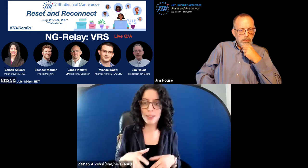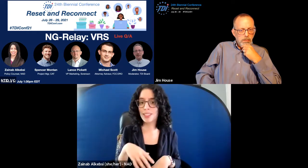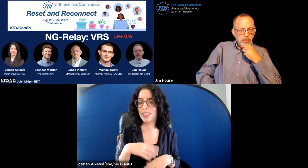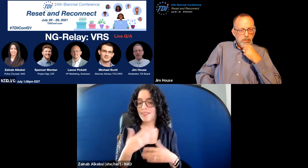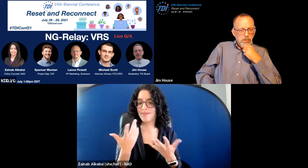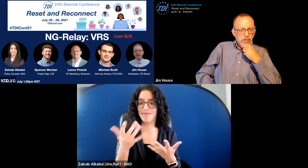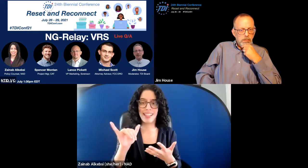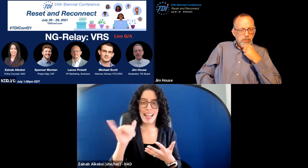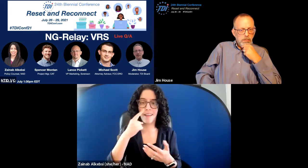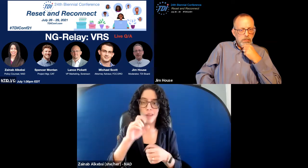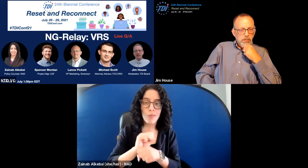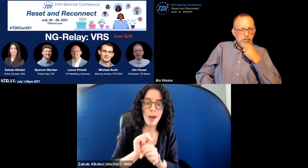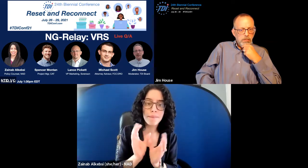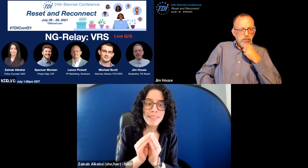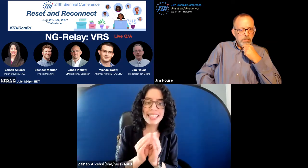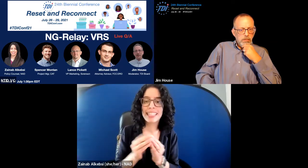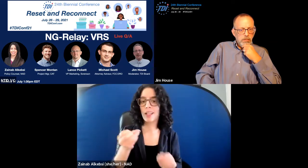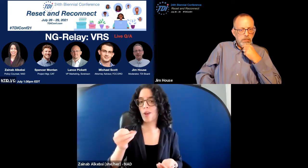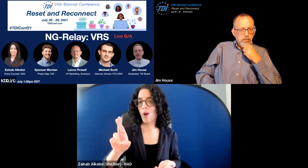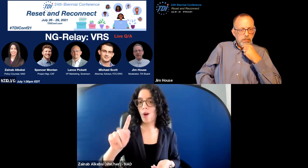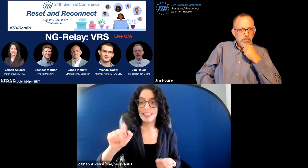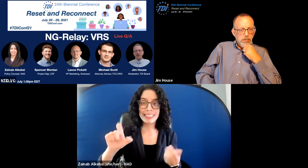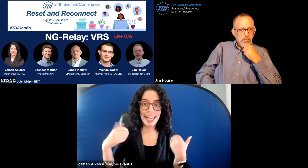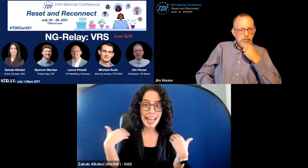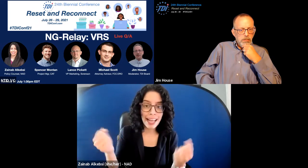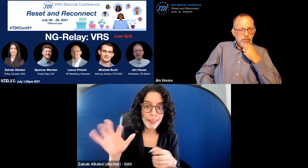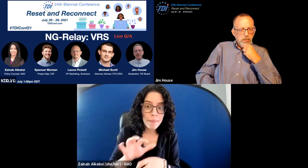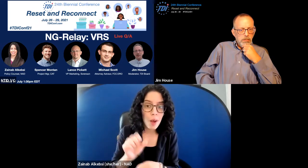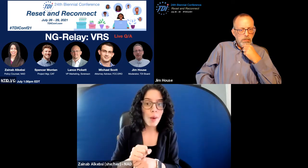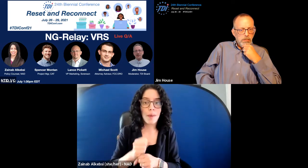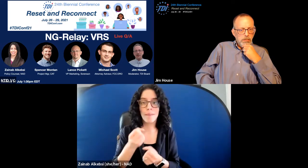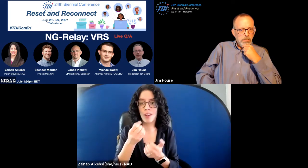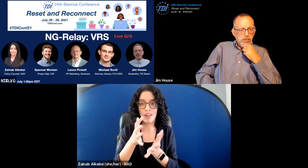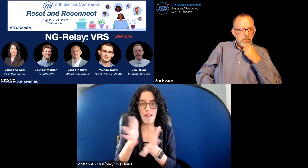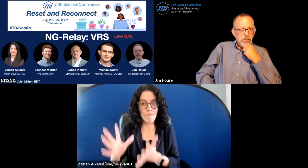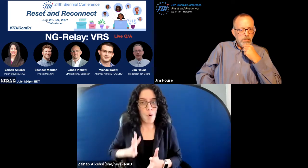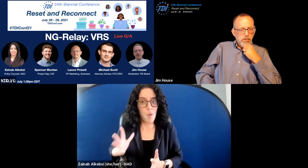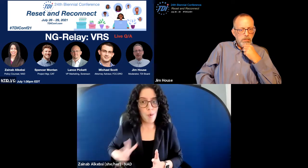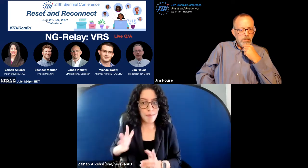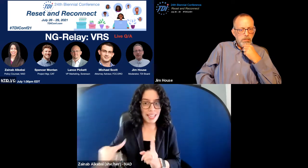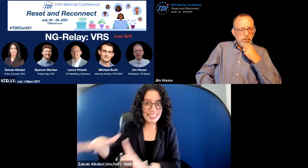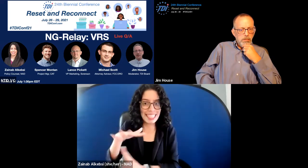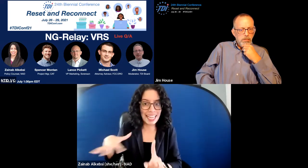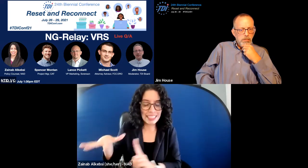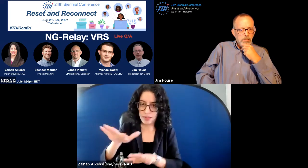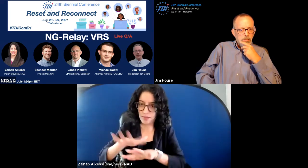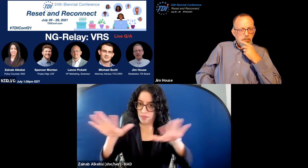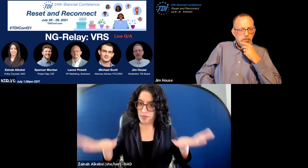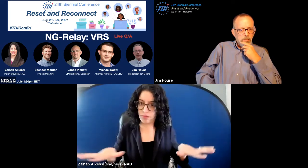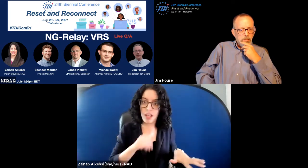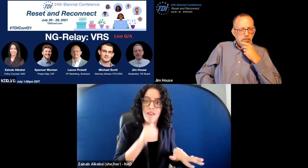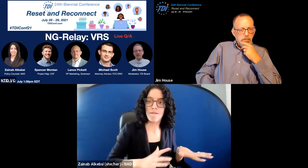correct terminology, whereas VR interpreters, they handle a variety of self. So for those who have